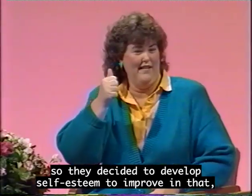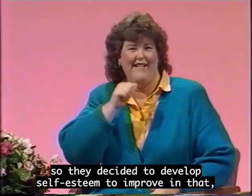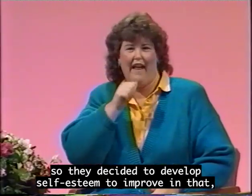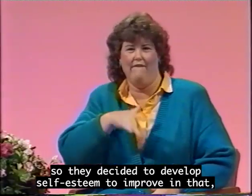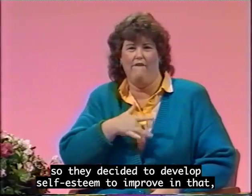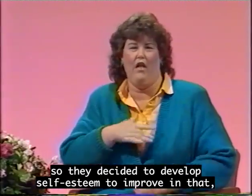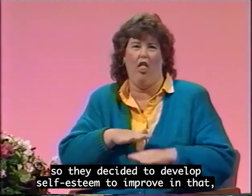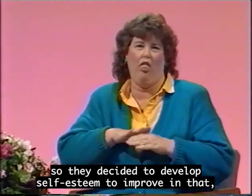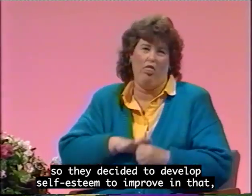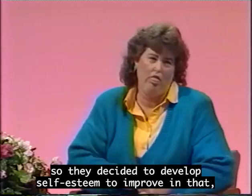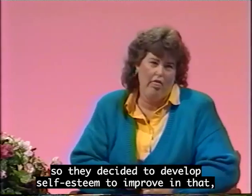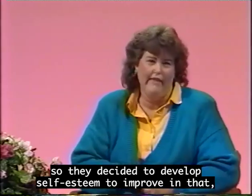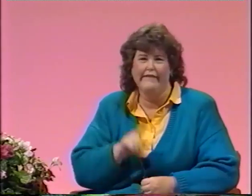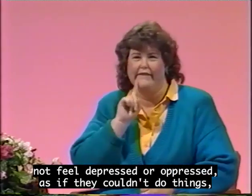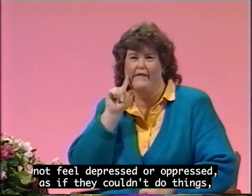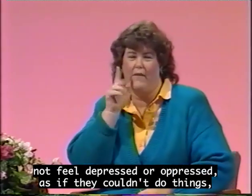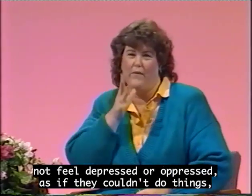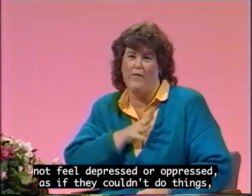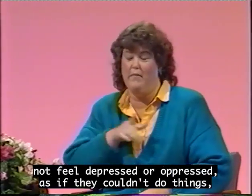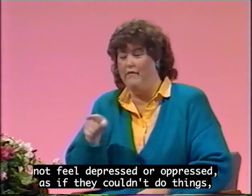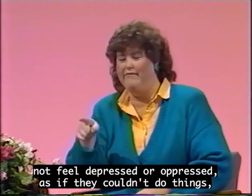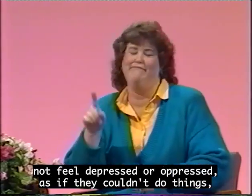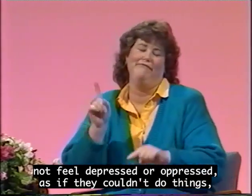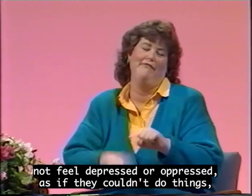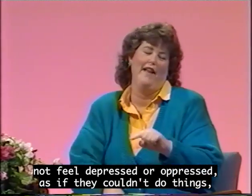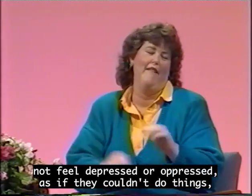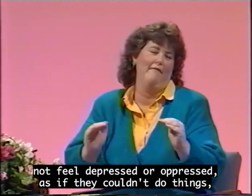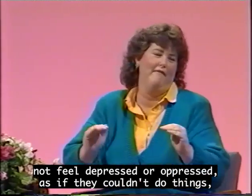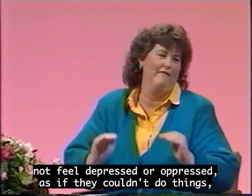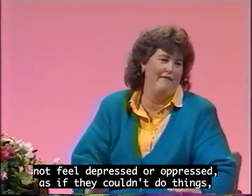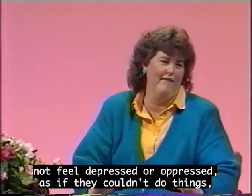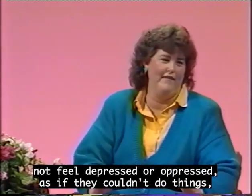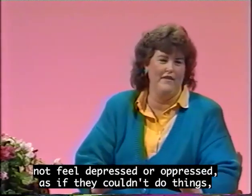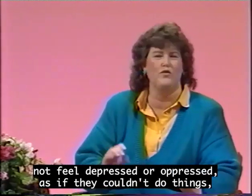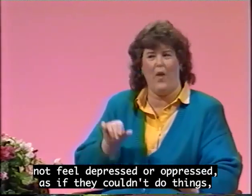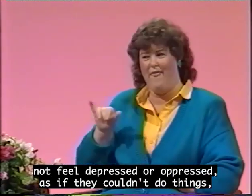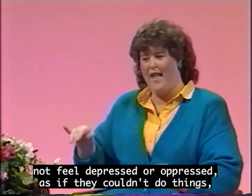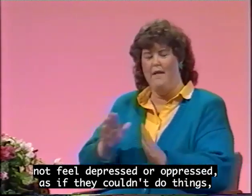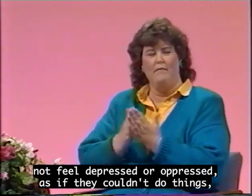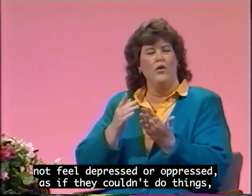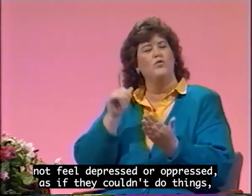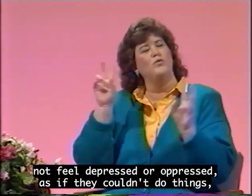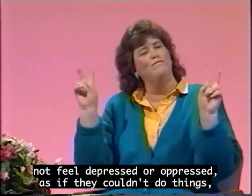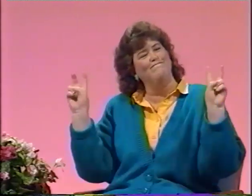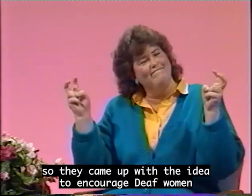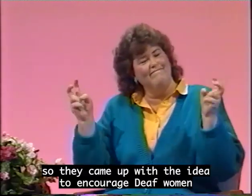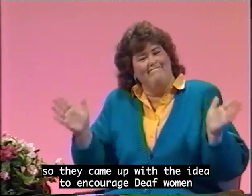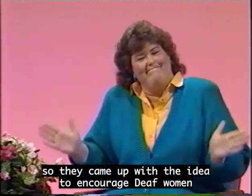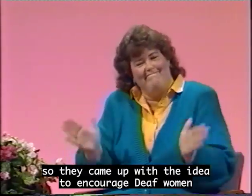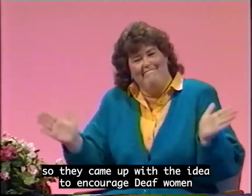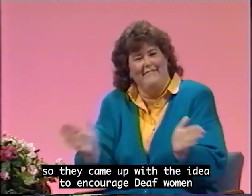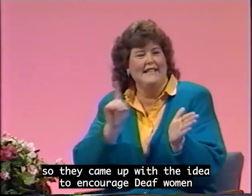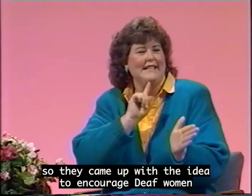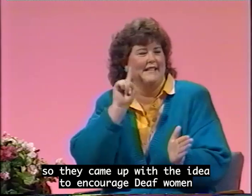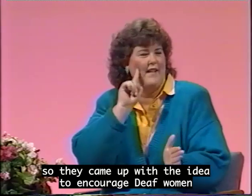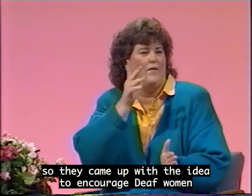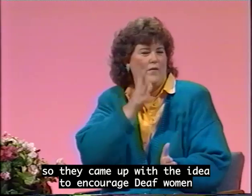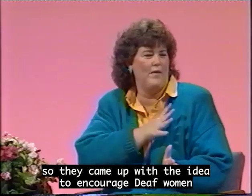self-esteem, to improve in that, not feel depressed or oppressed as if they couldn't do things. So they came up with the